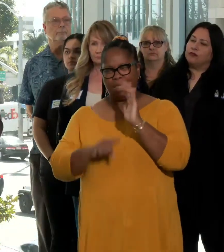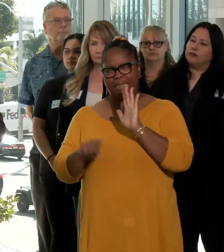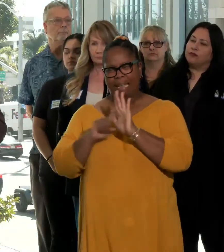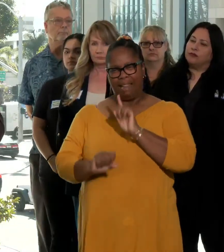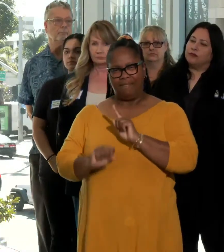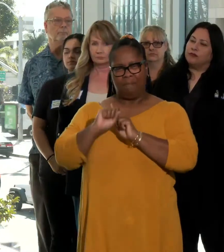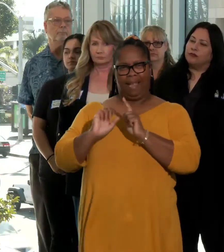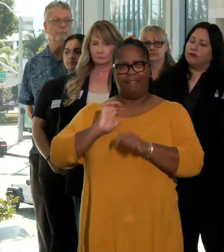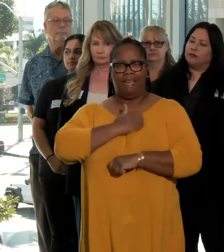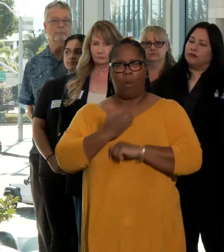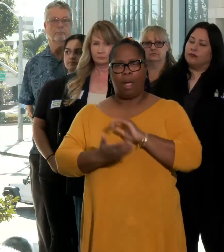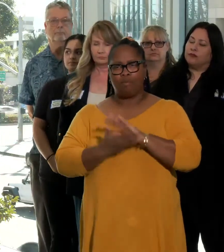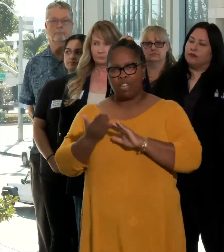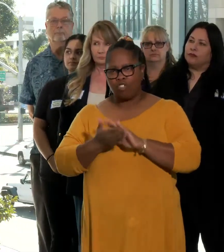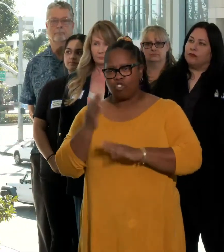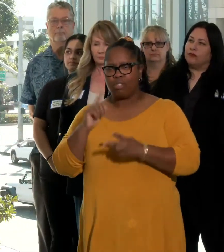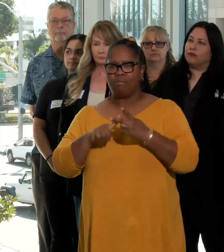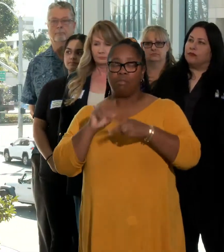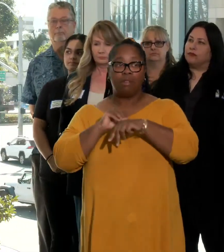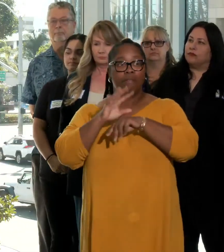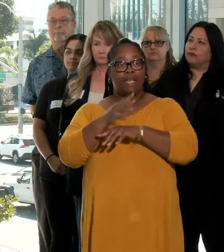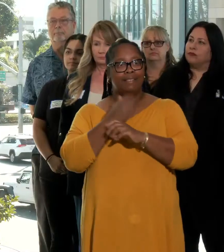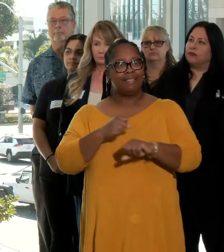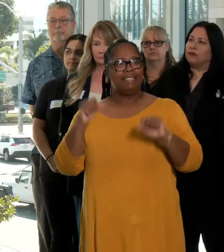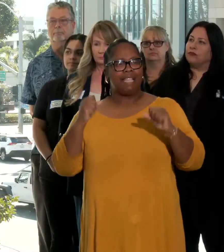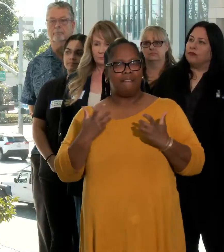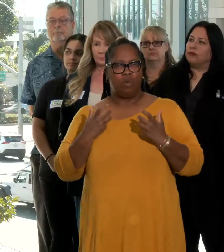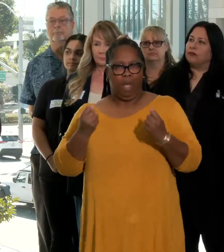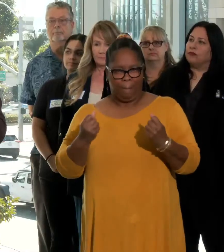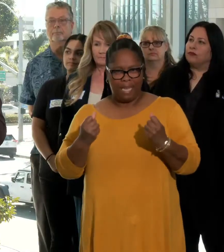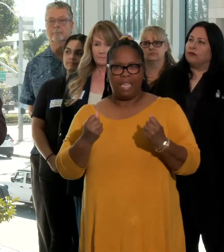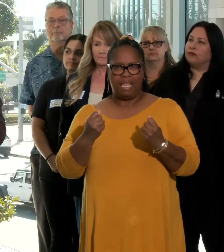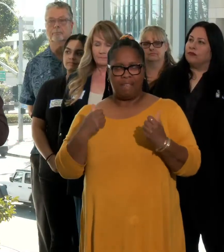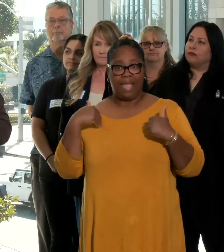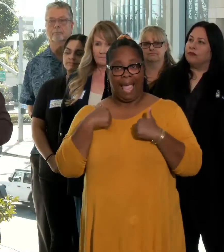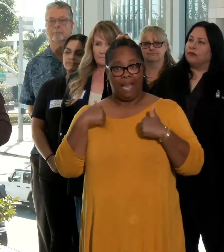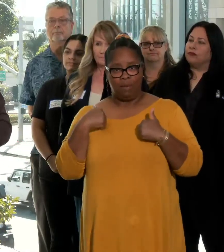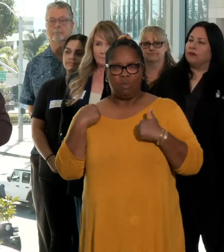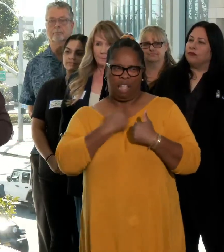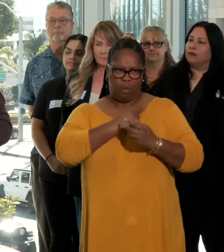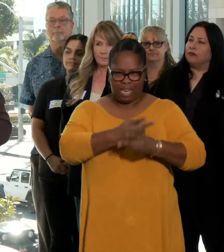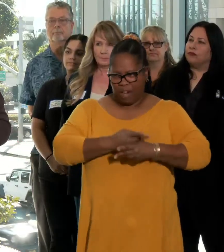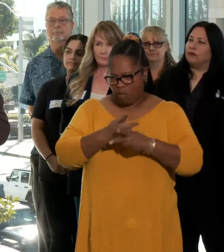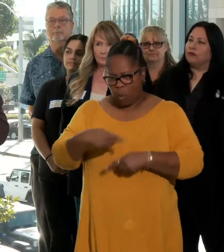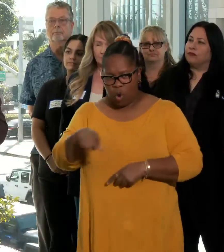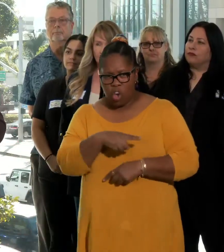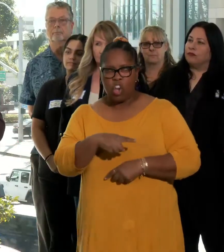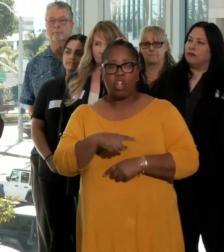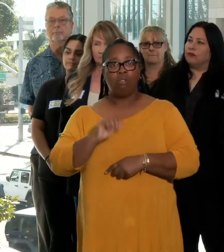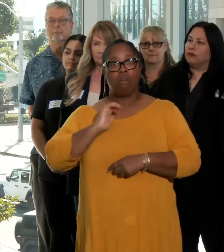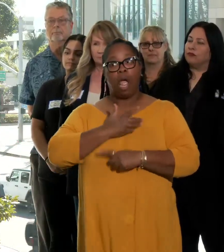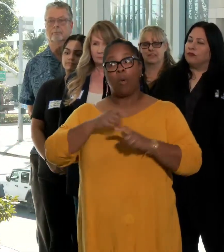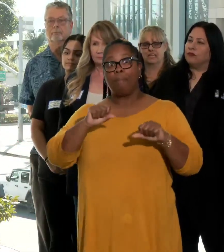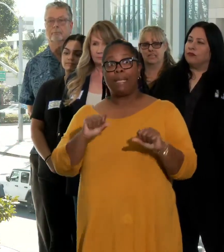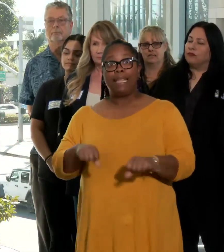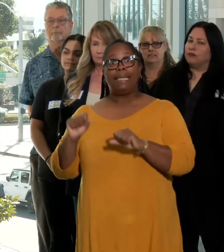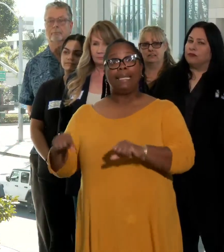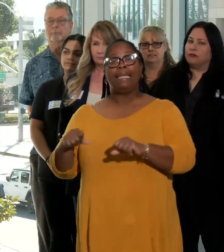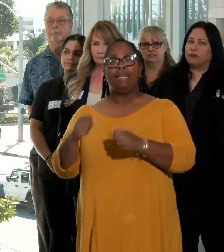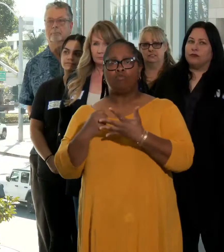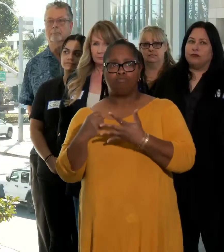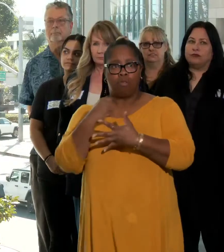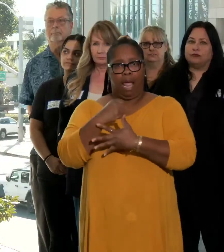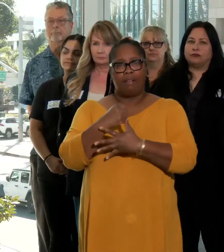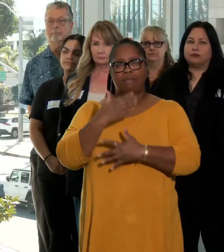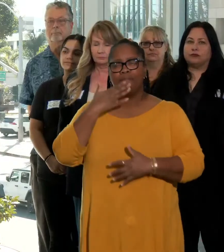our operations, affected the safety and well-being of animals that are under our care, and has limited our ability to prioritize